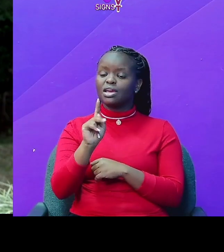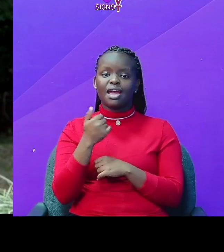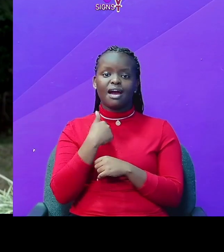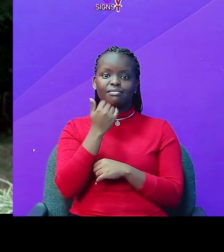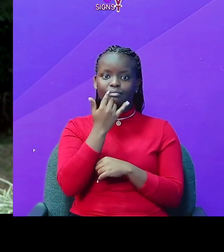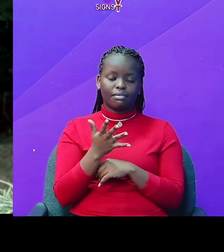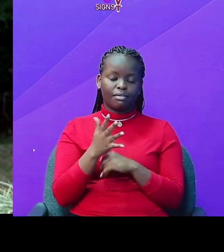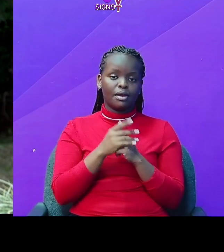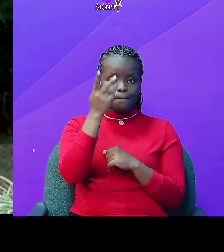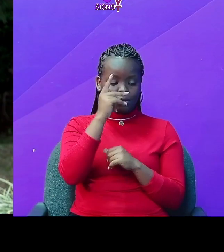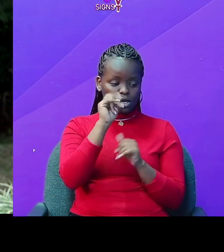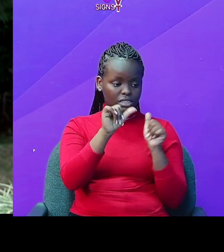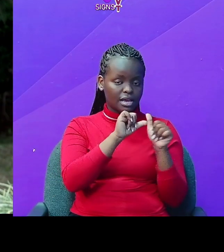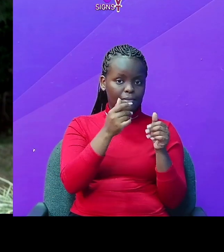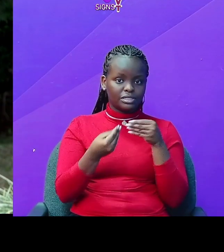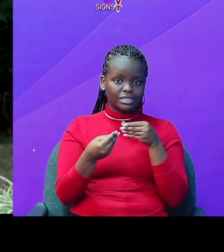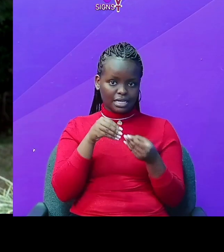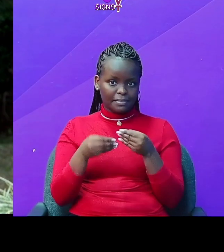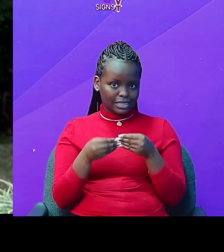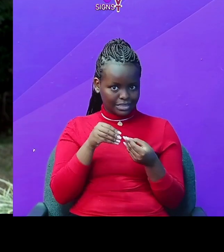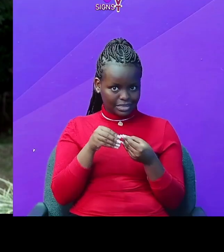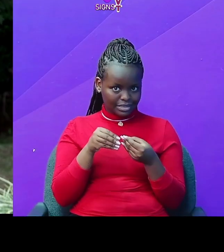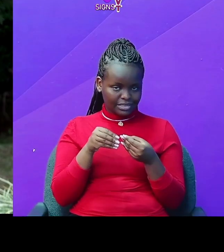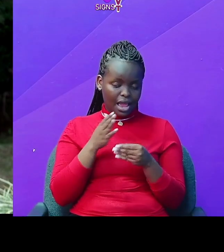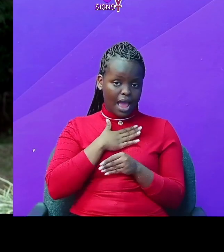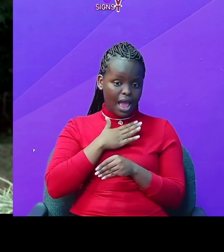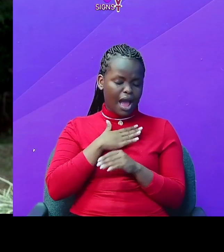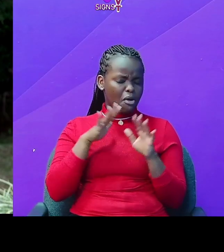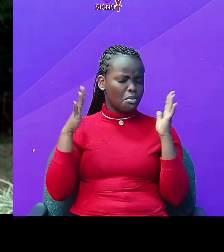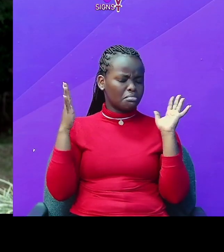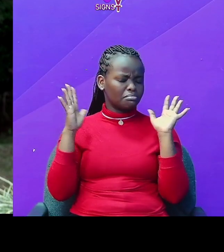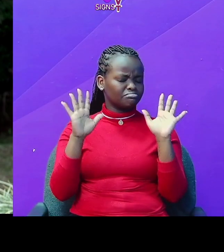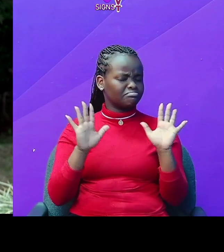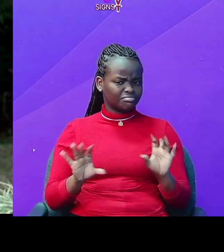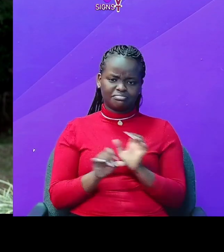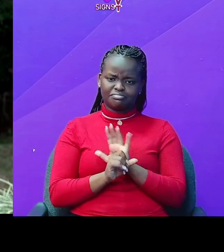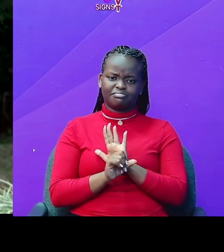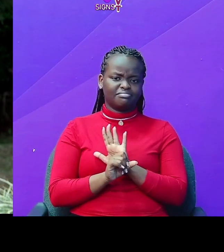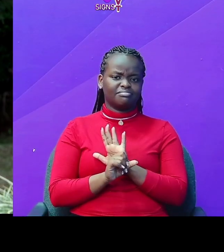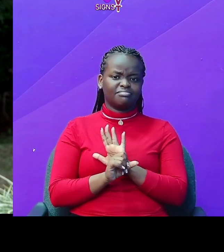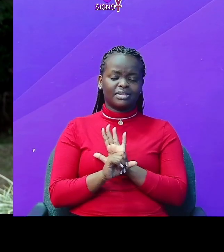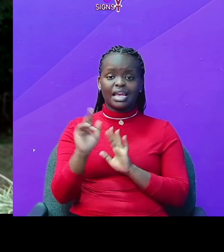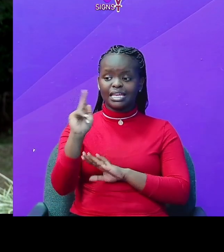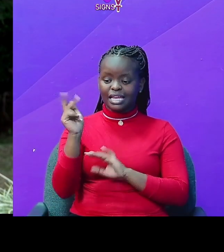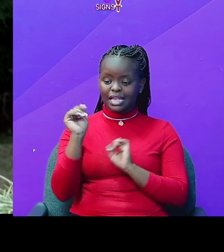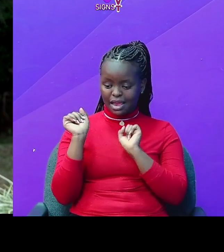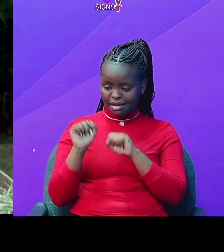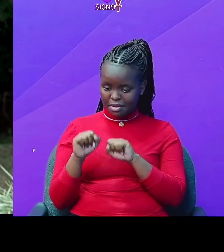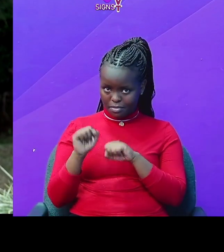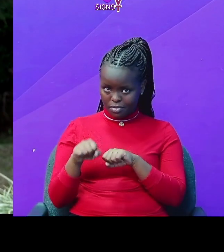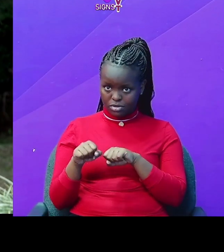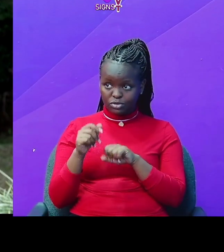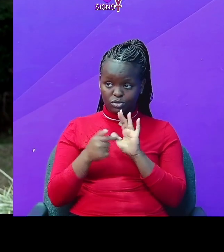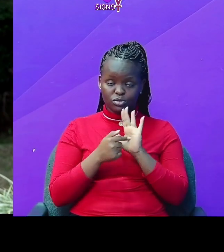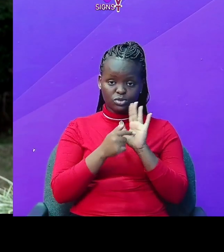a policy on disability. How amazing is that, right? How amazing is that? So Kenya was able to showcase these